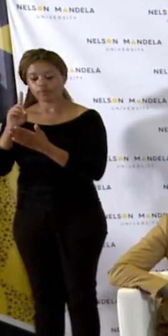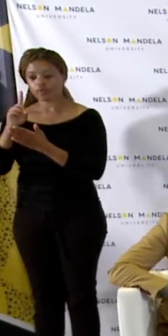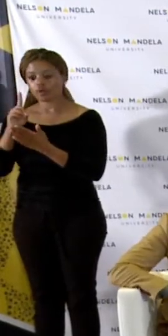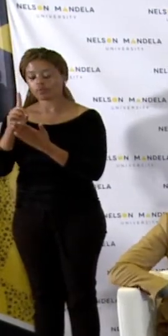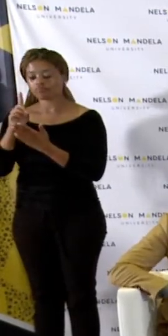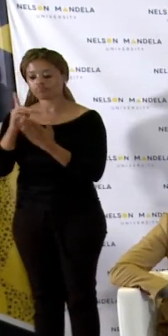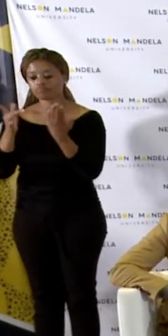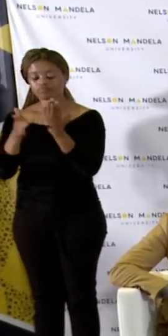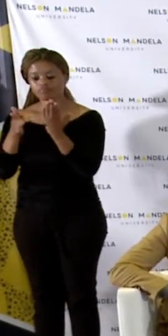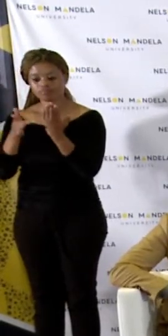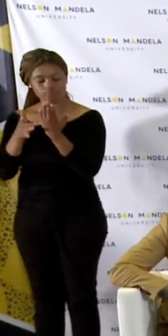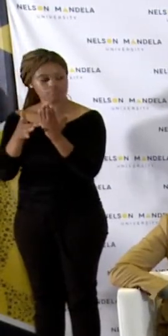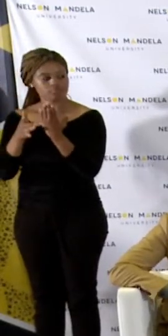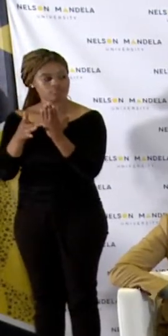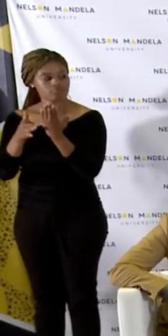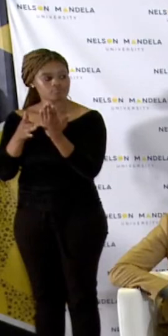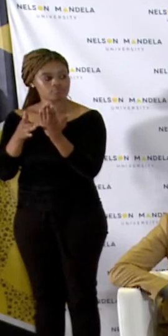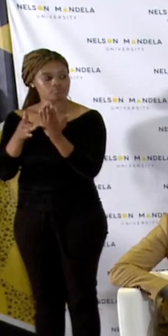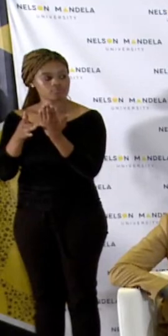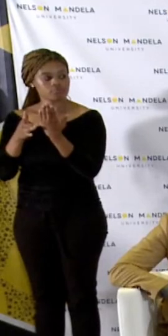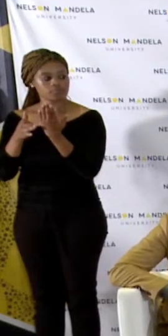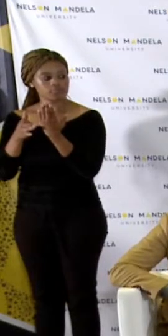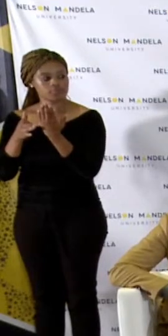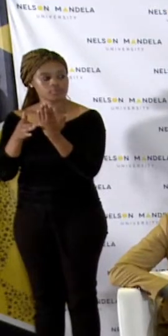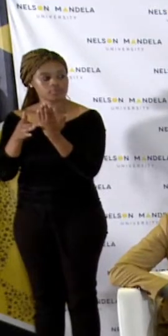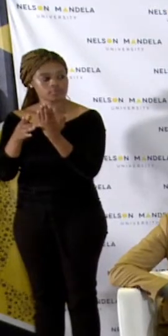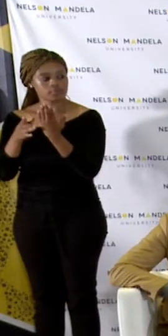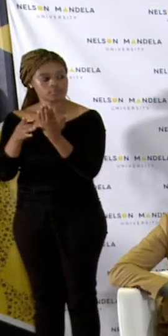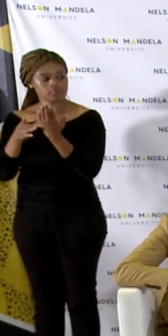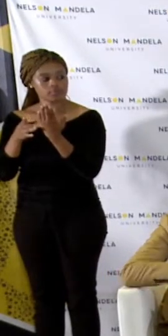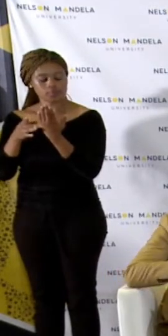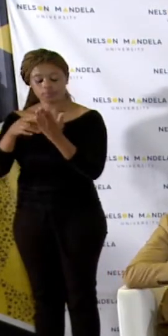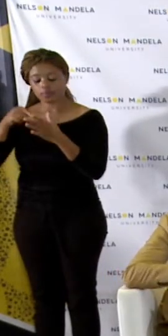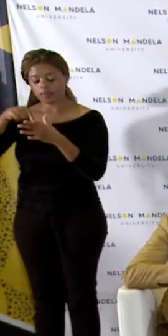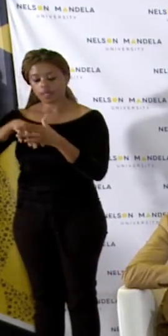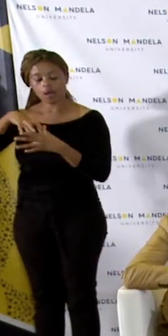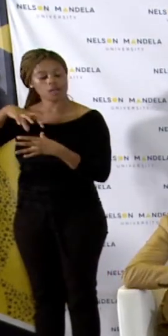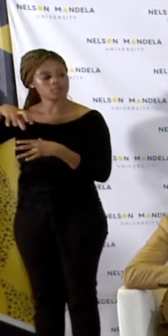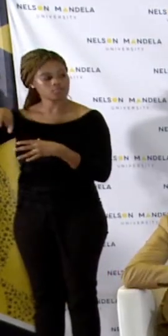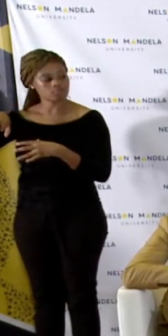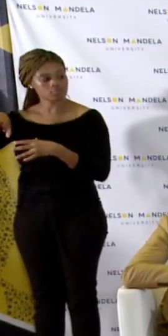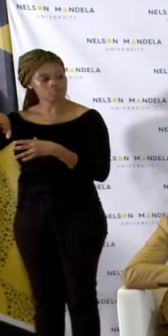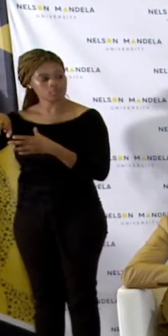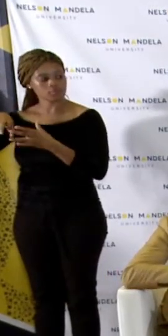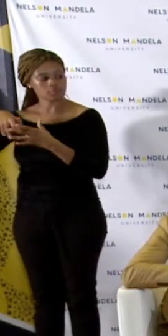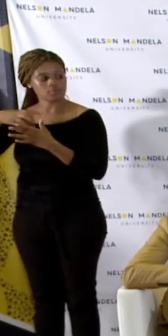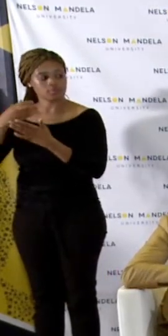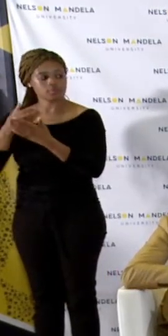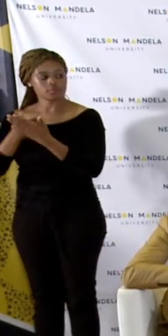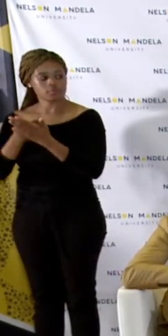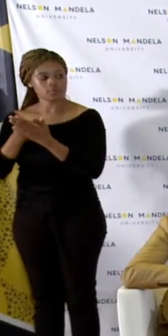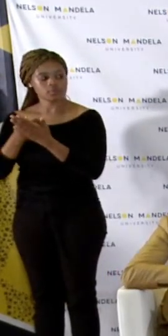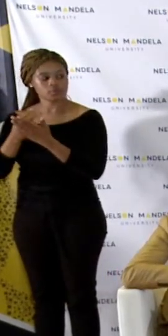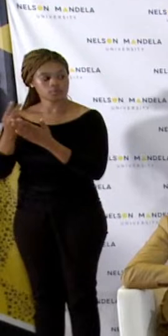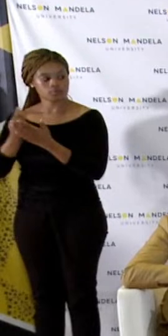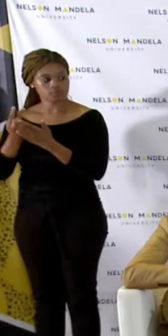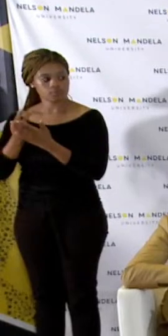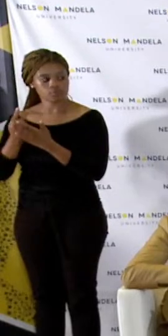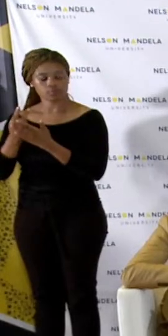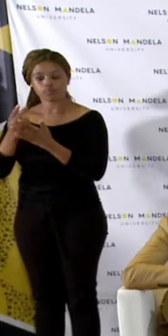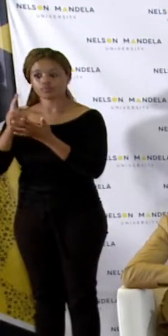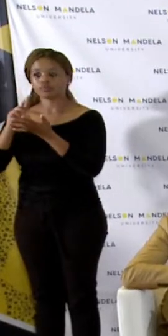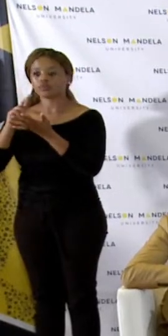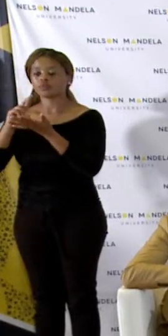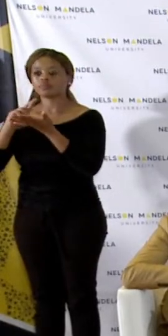profits, or take a disproportionate share of digital profits in companies, out of companies, will has consequently also contributed to the